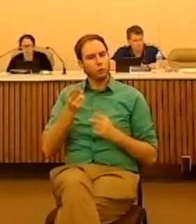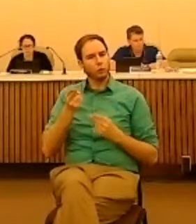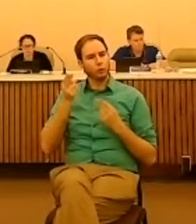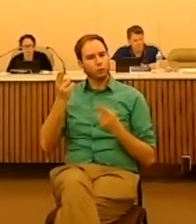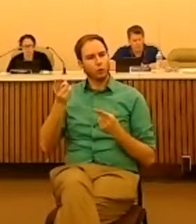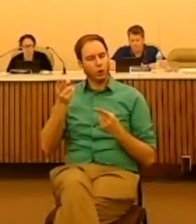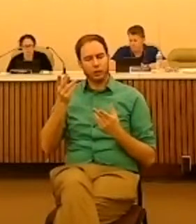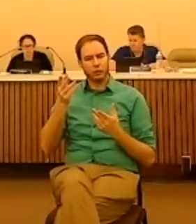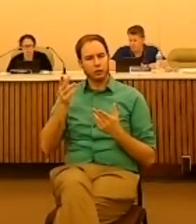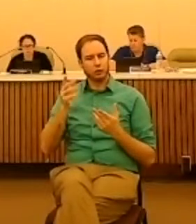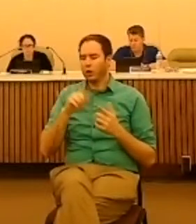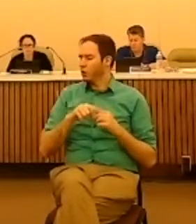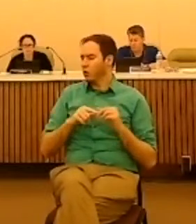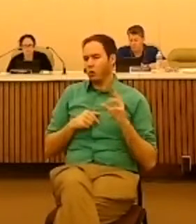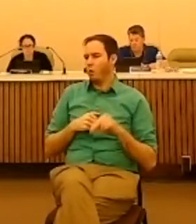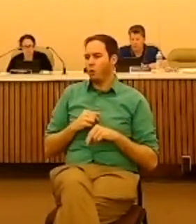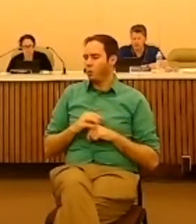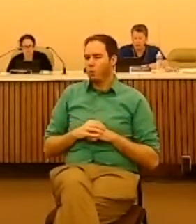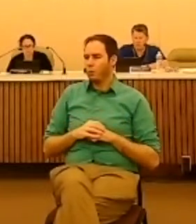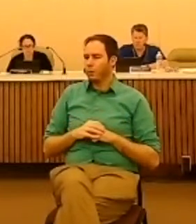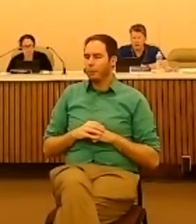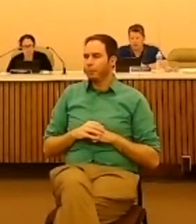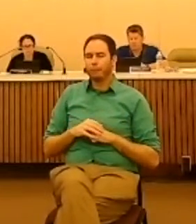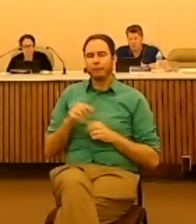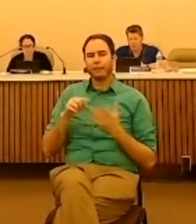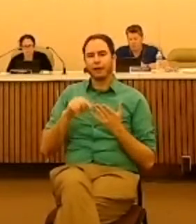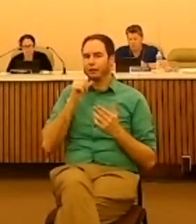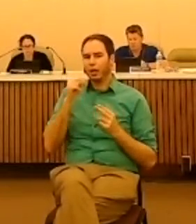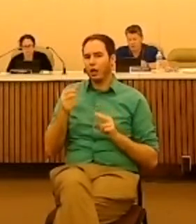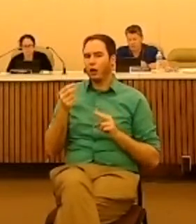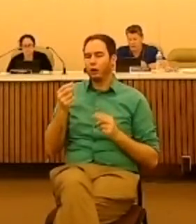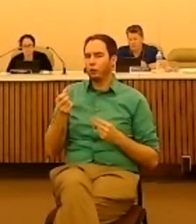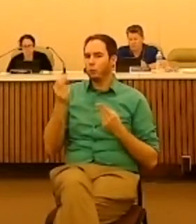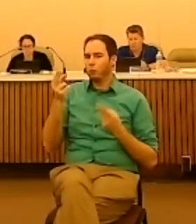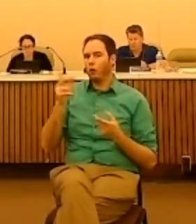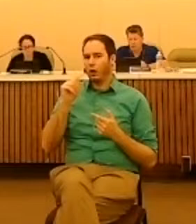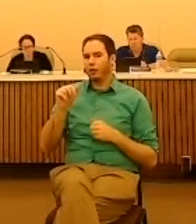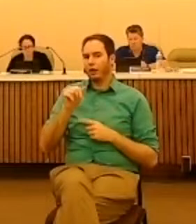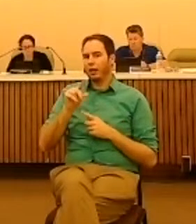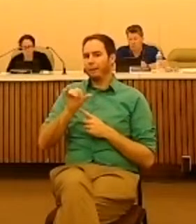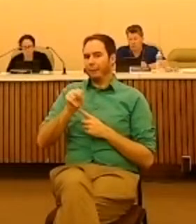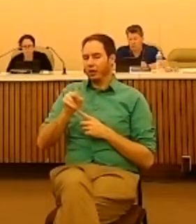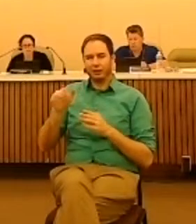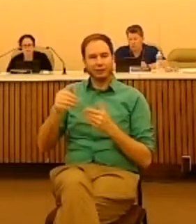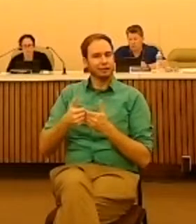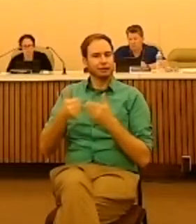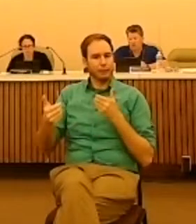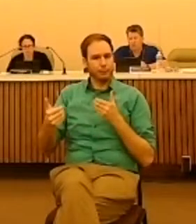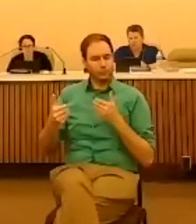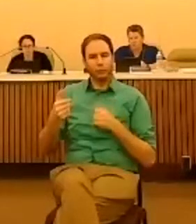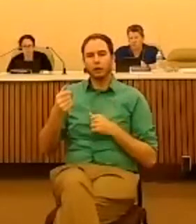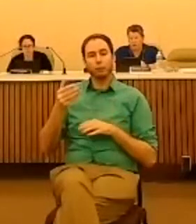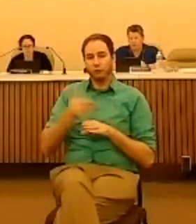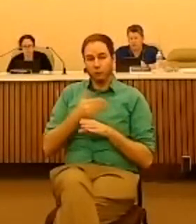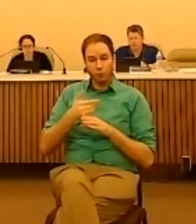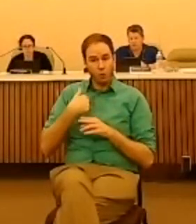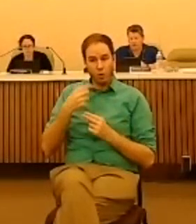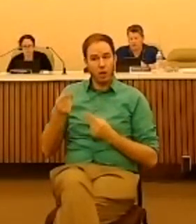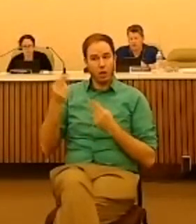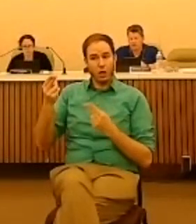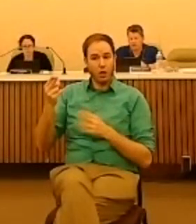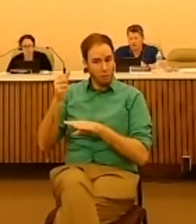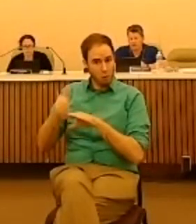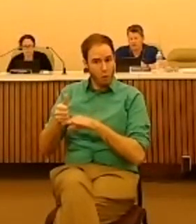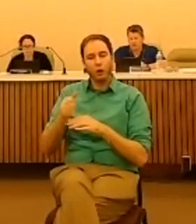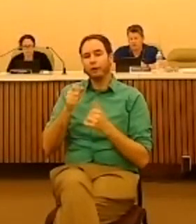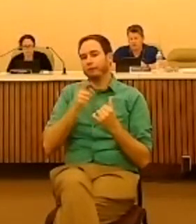what was the phrase? No. So it's not to appoint the administrator. That will be a subsequent one. Okay. Before we can appoint administrator, we